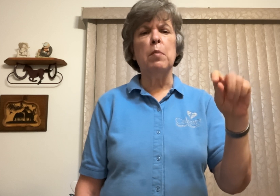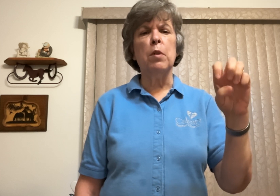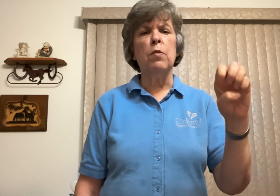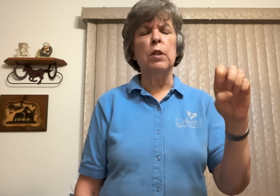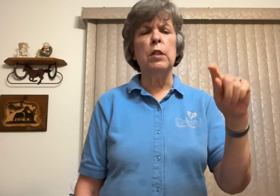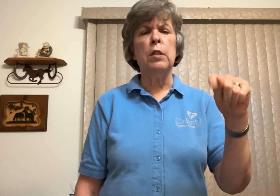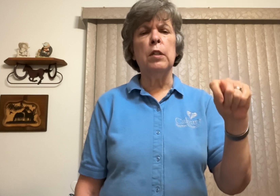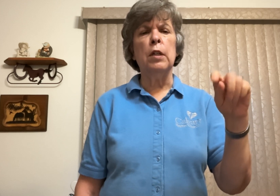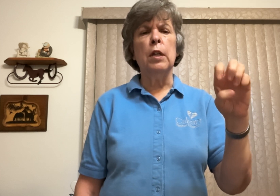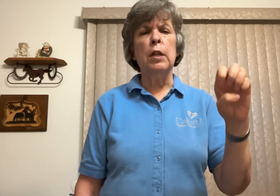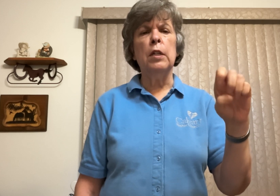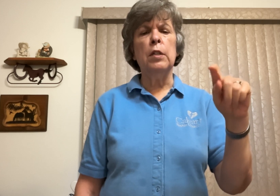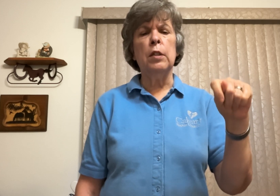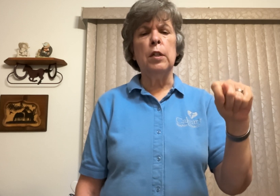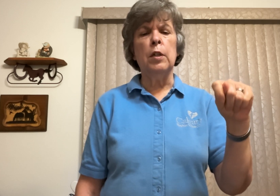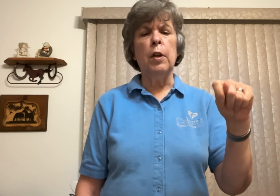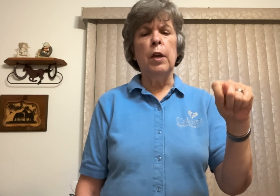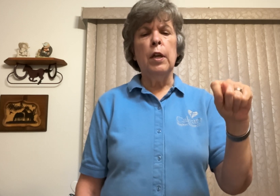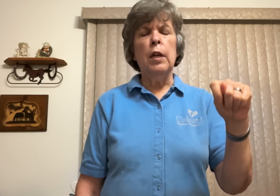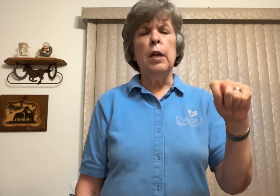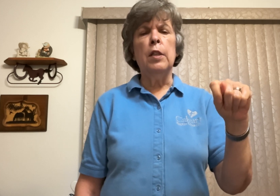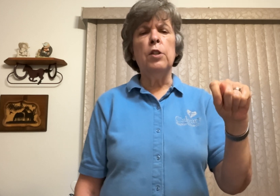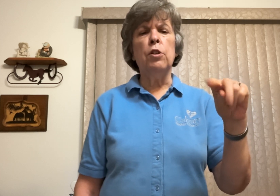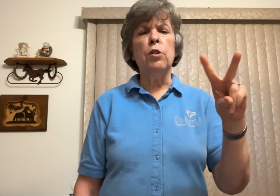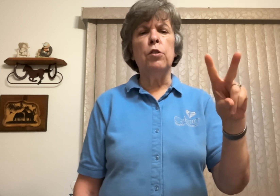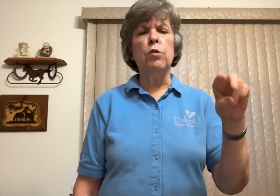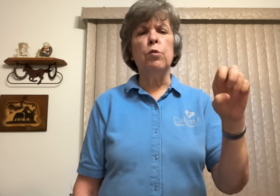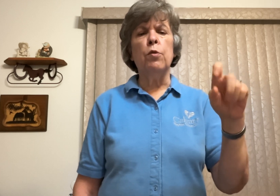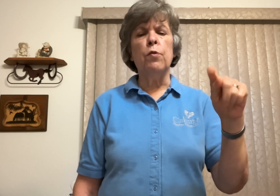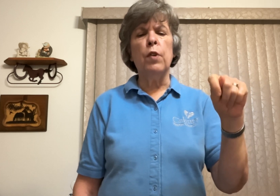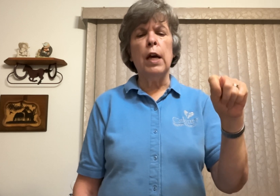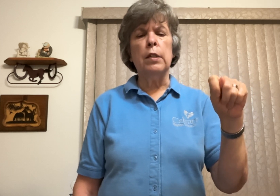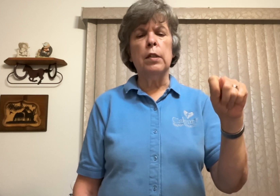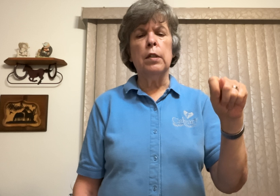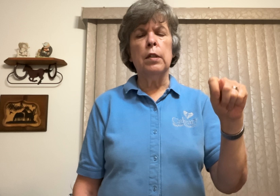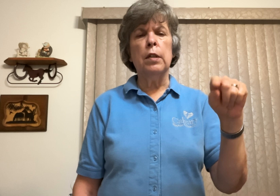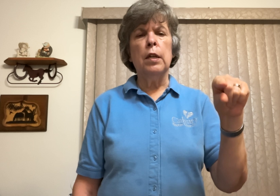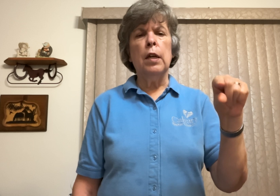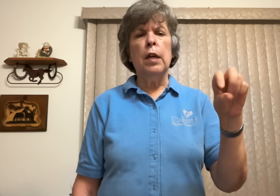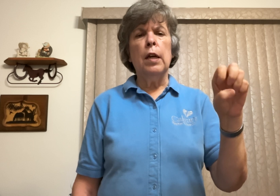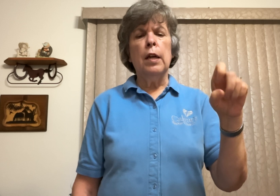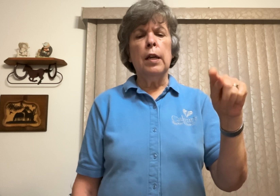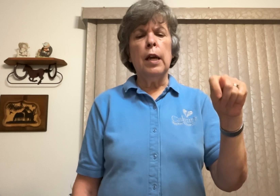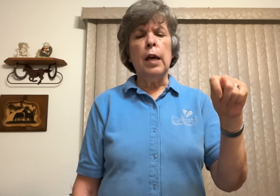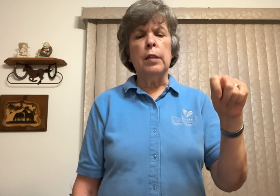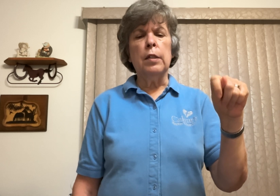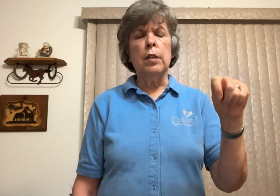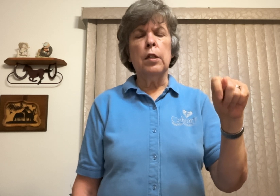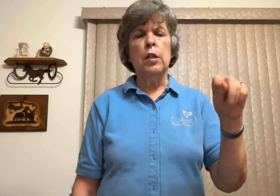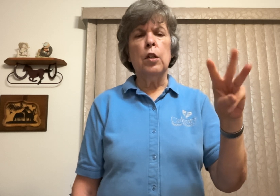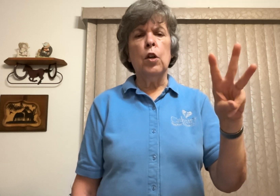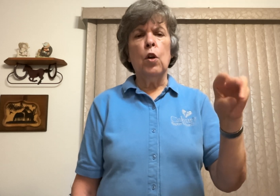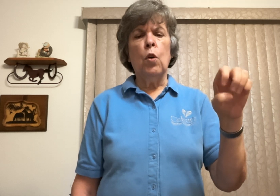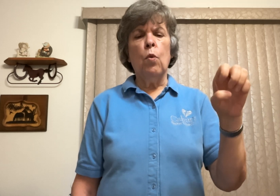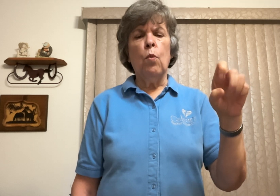for E-T, E-T. And then you can do vet, get,